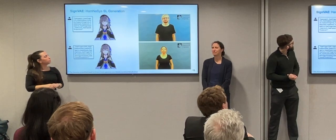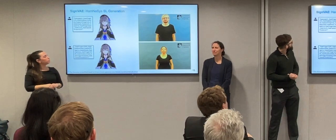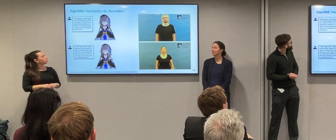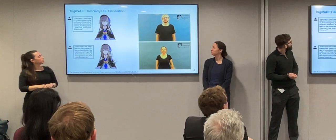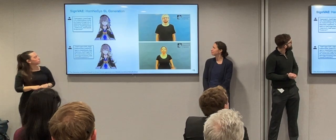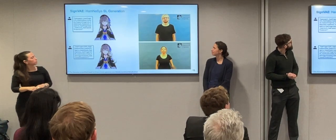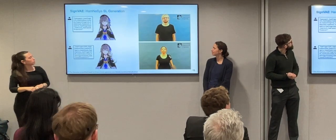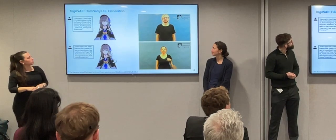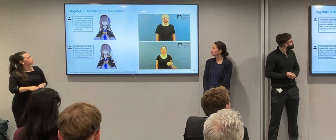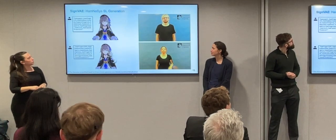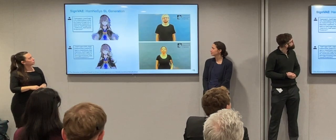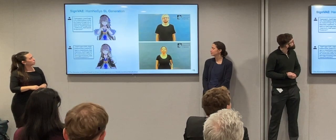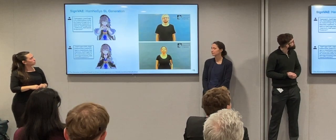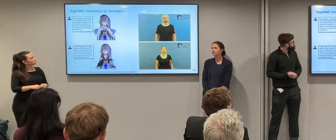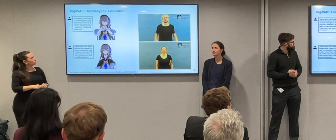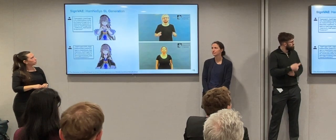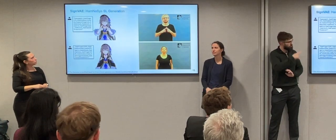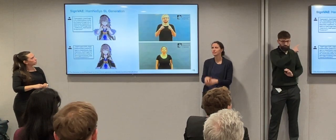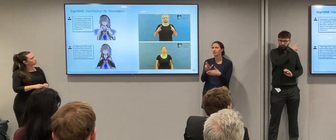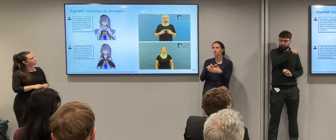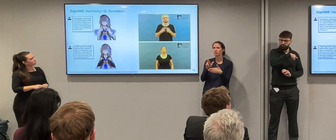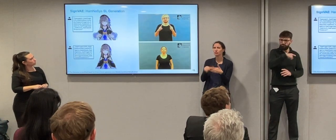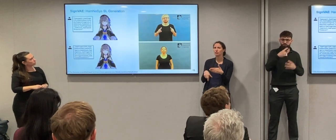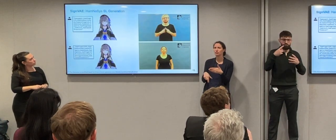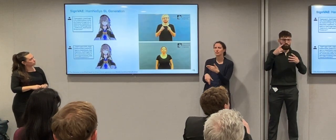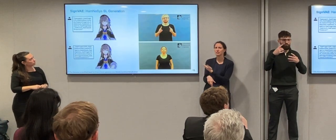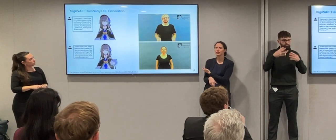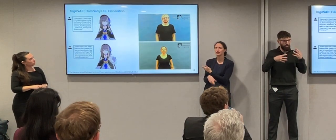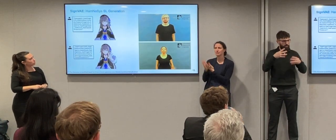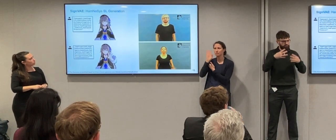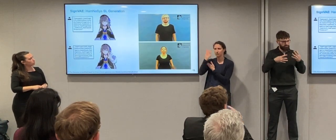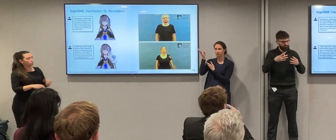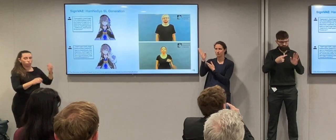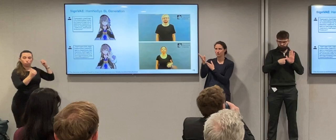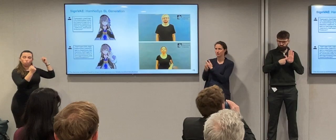So these are the results I'm going to present.